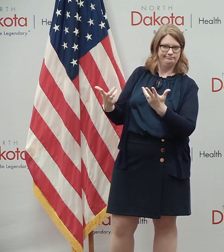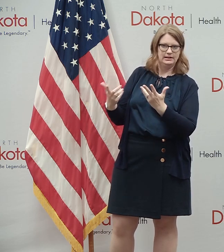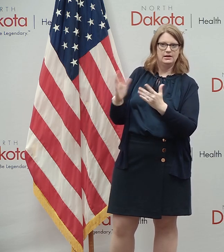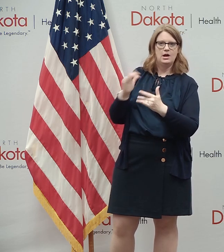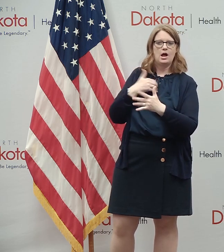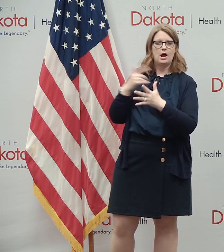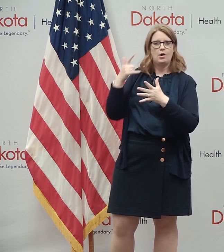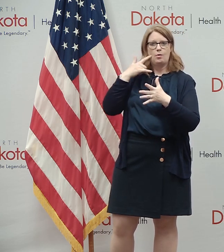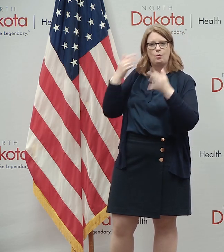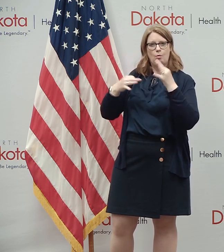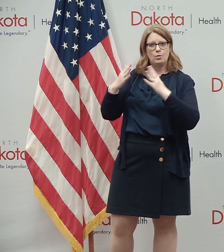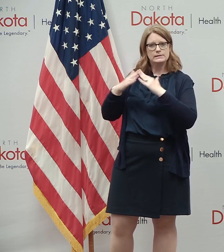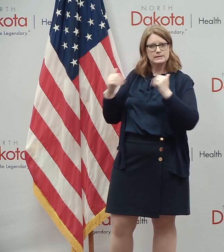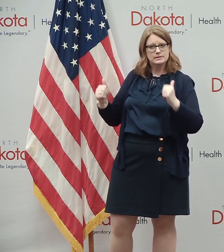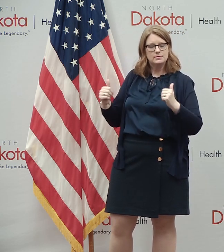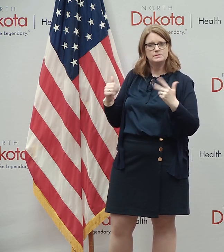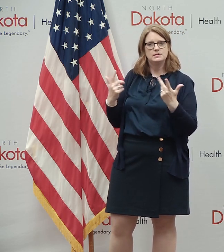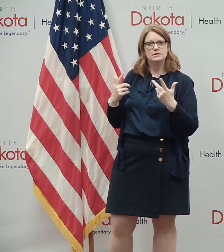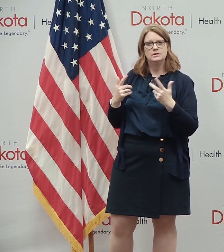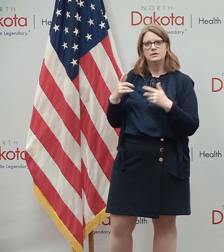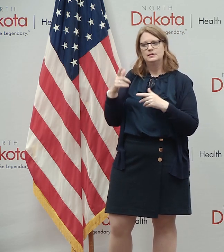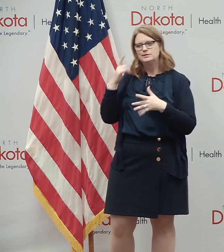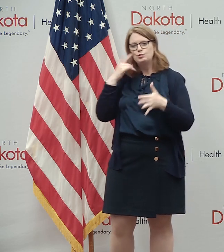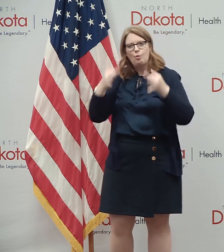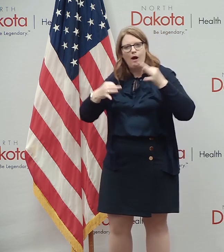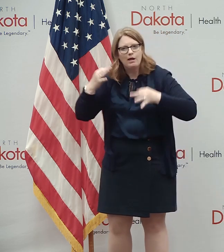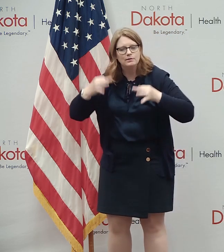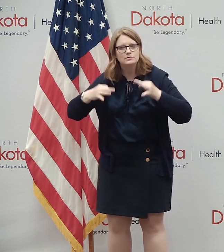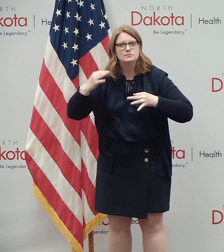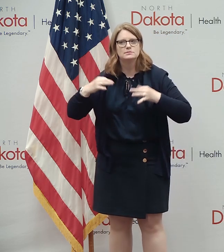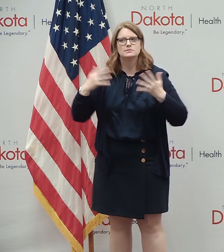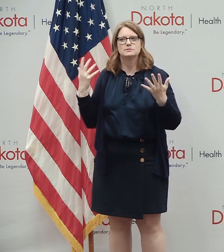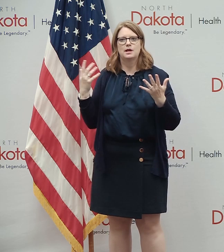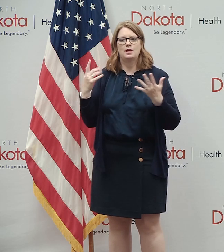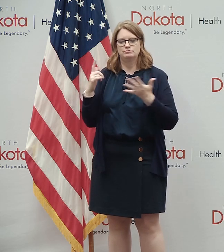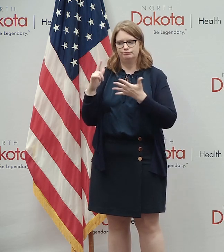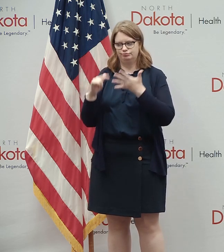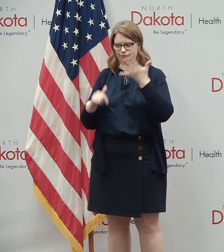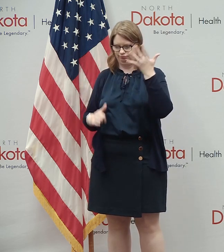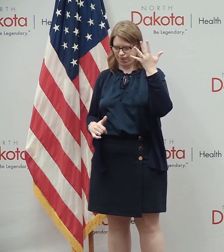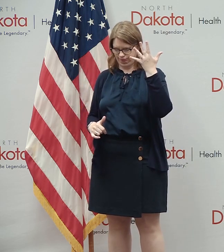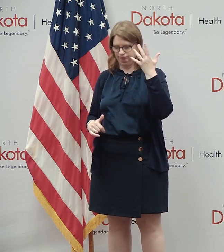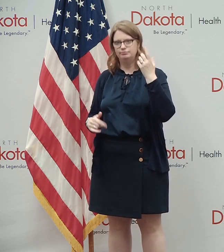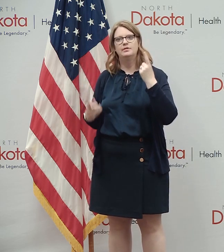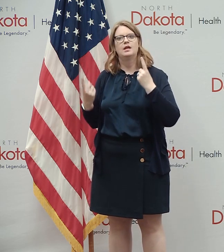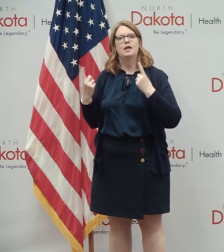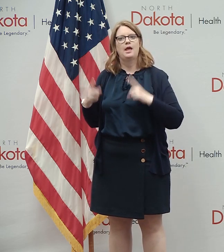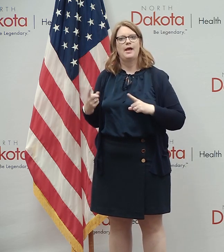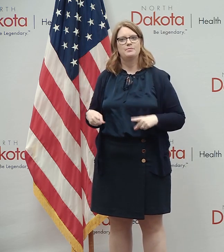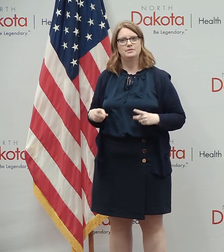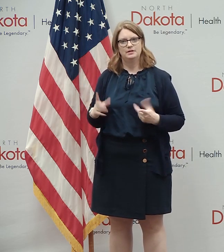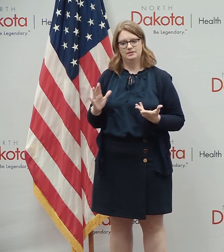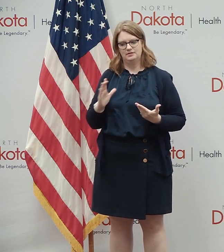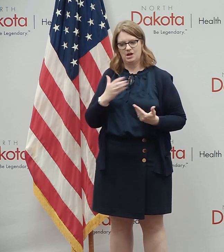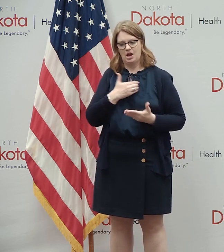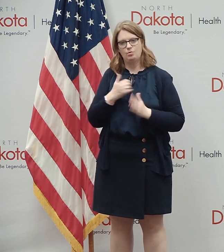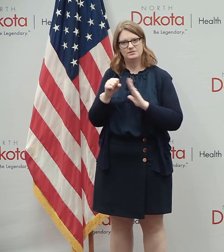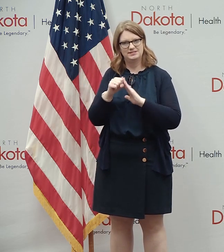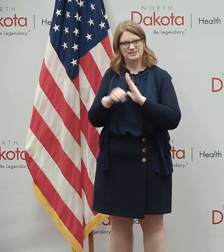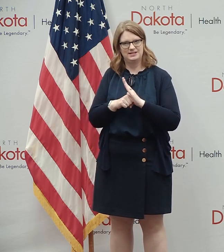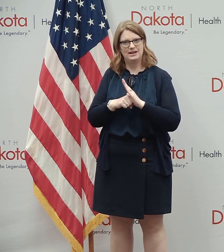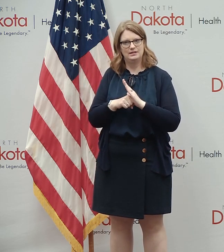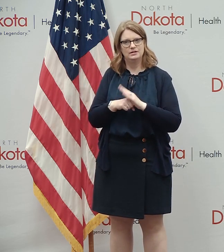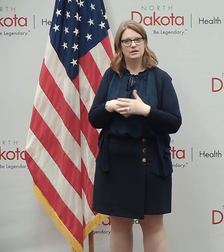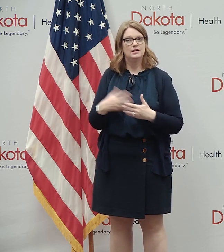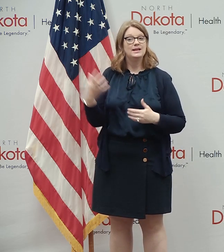Our court systems, trials, and lots of things are going on across our state. And